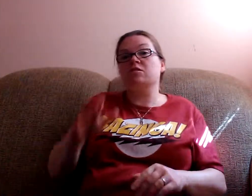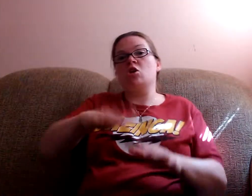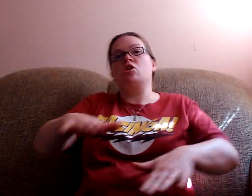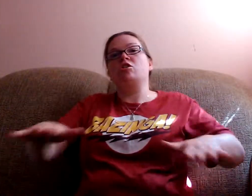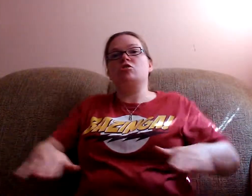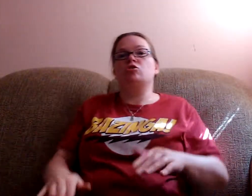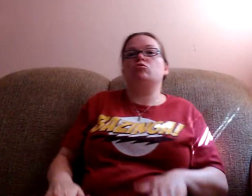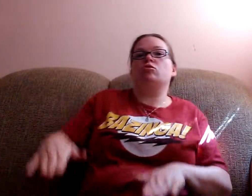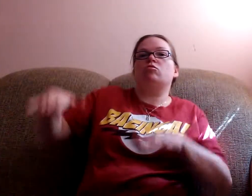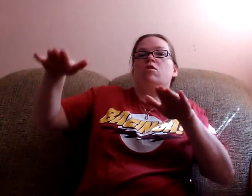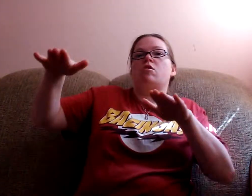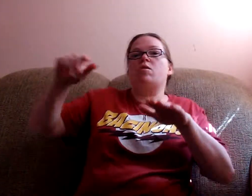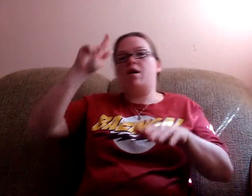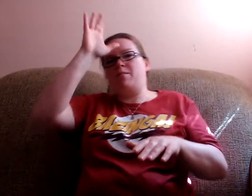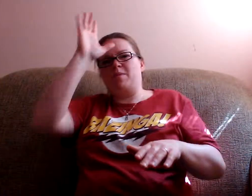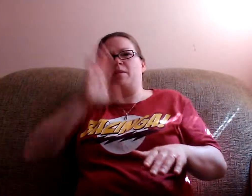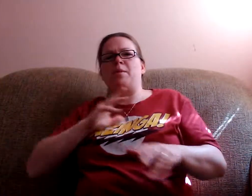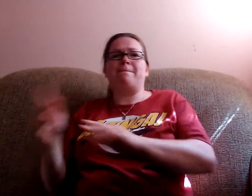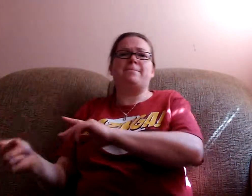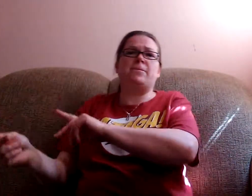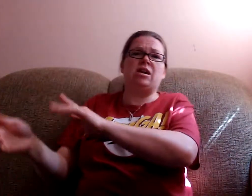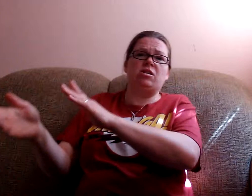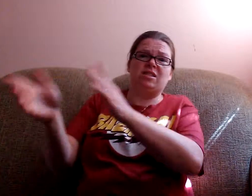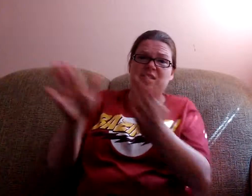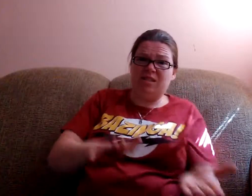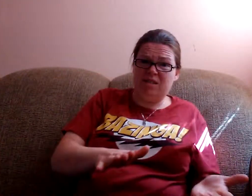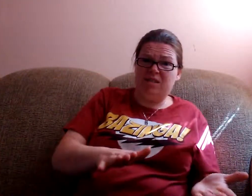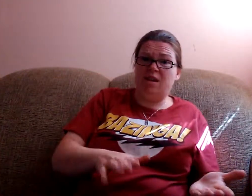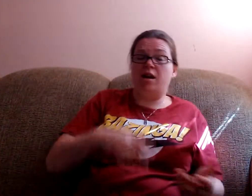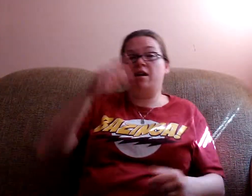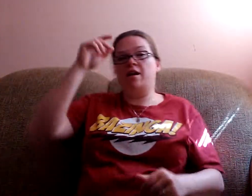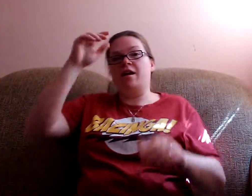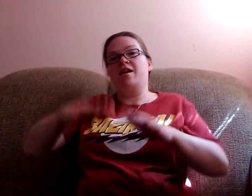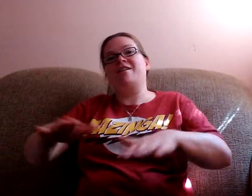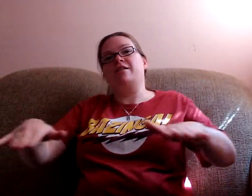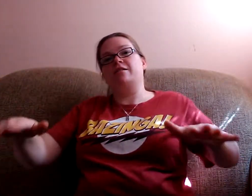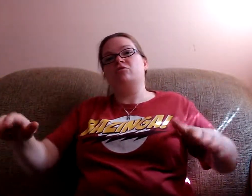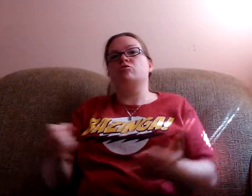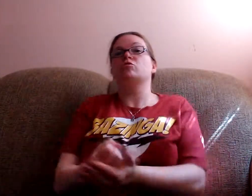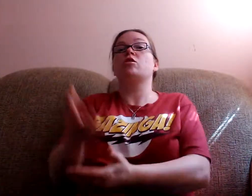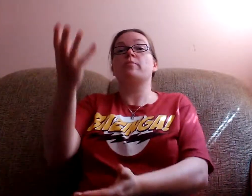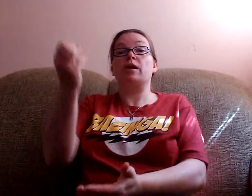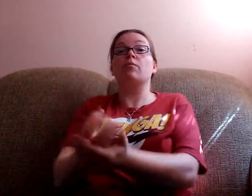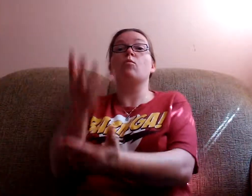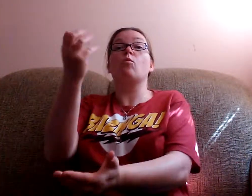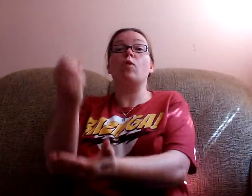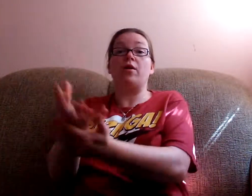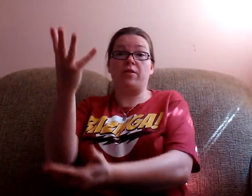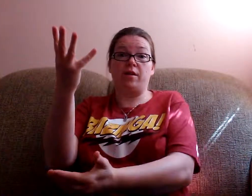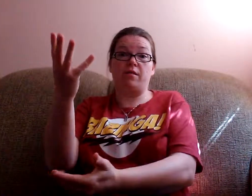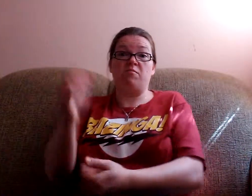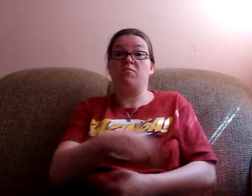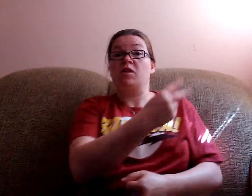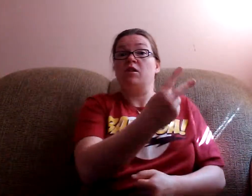Your land was your wealth. John picked a young girl called Mary Arden, and what she brought with her were